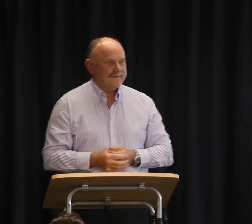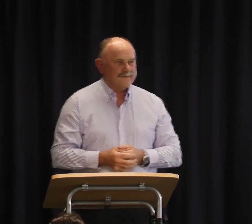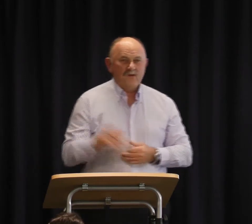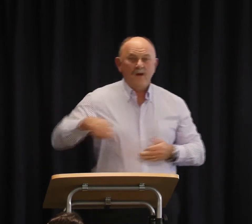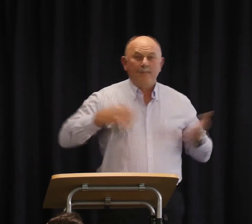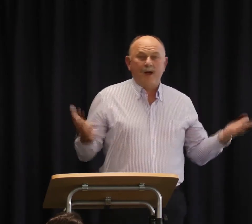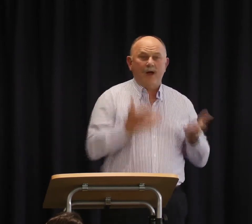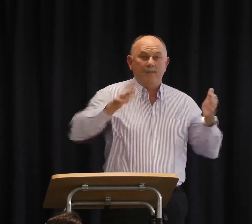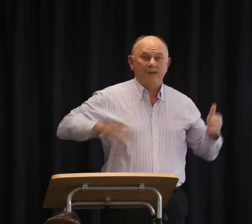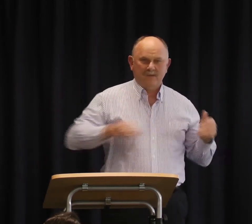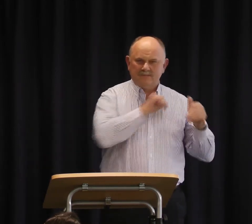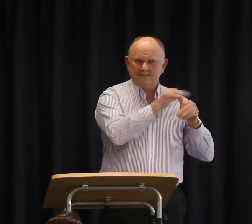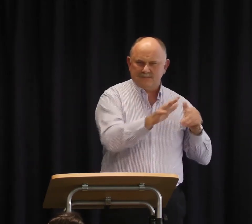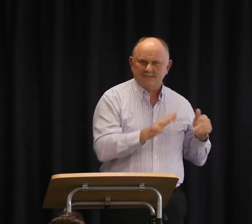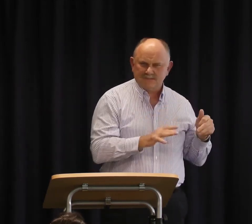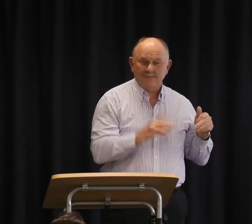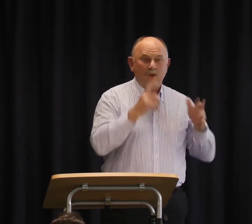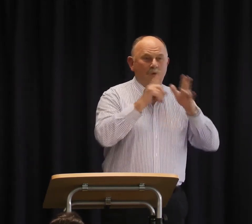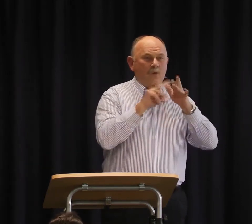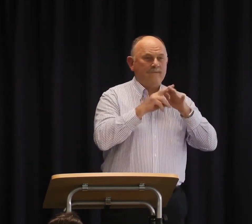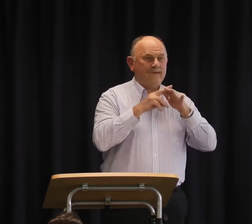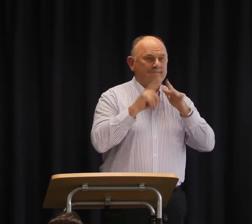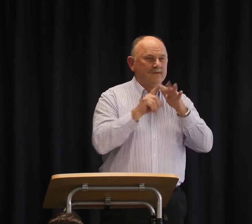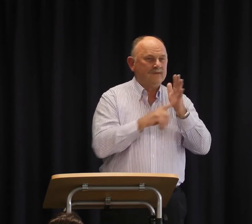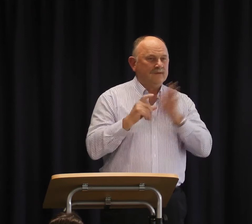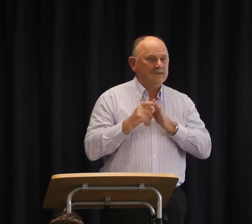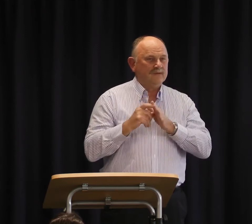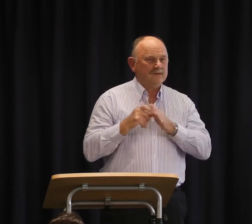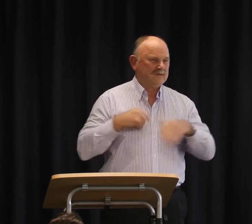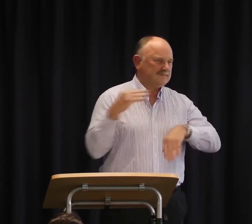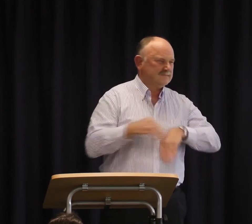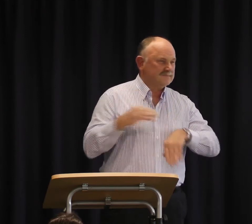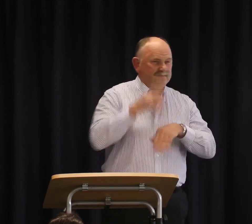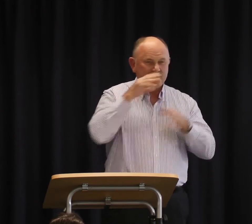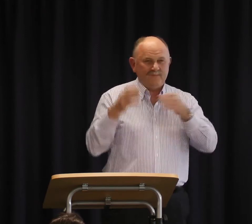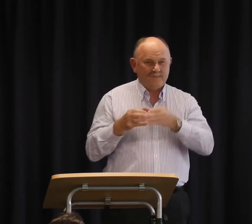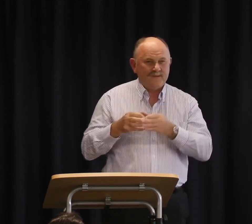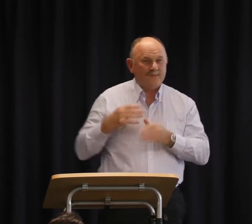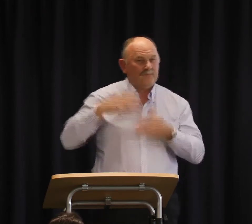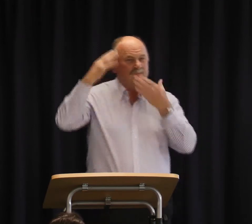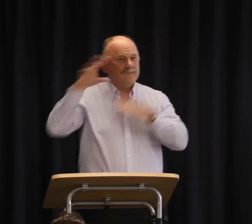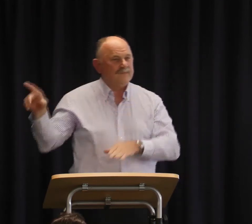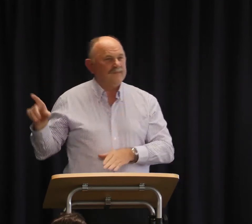I was. So we played basketball fairly well, but I had issues with the